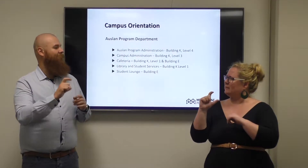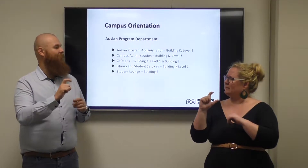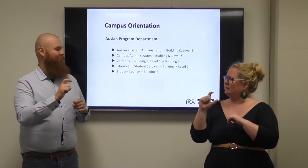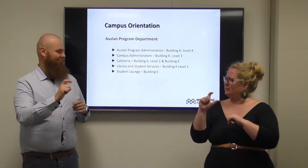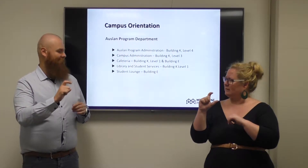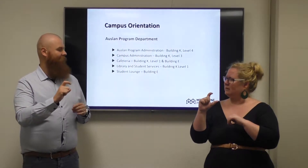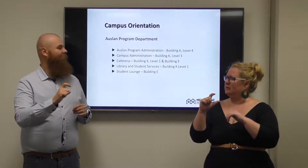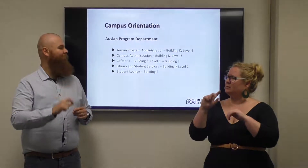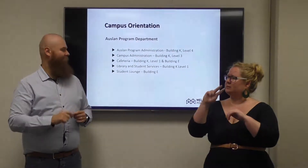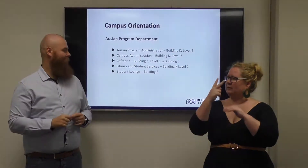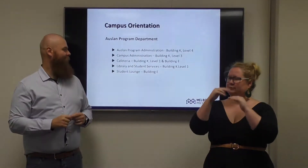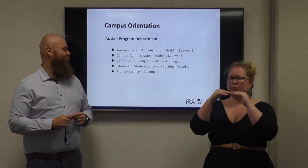is C.